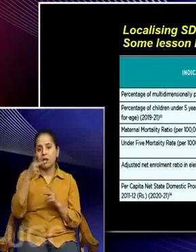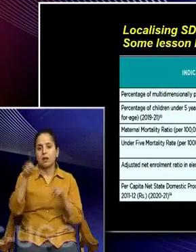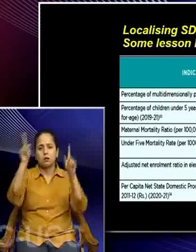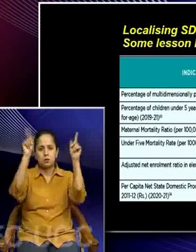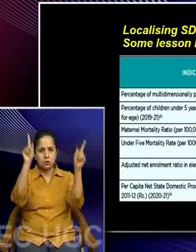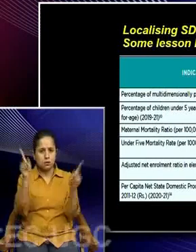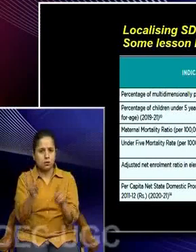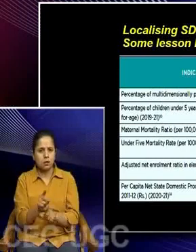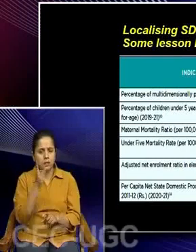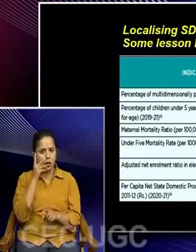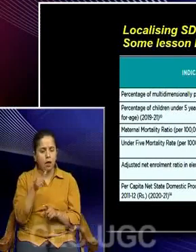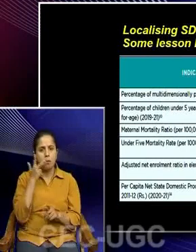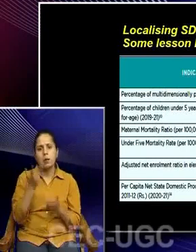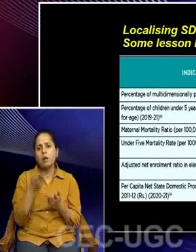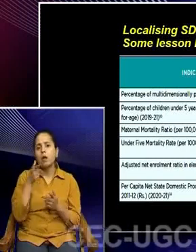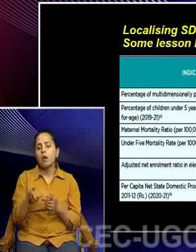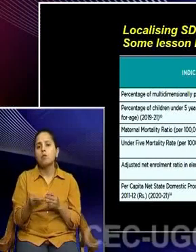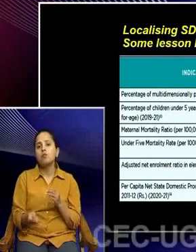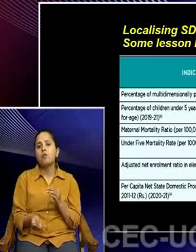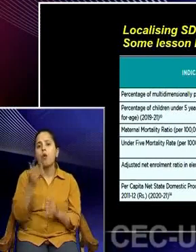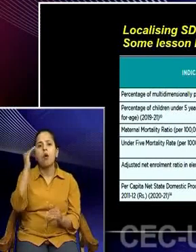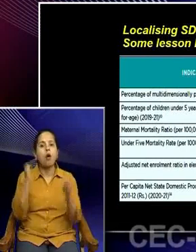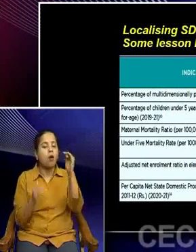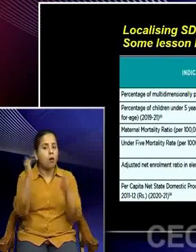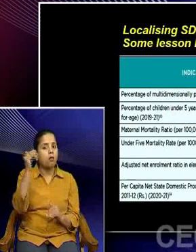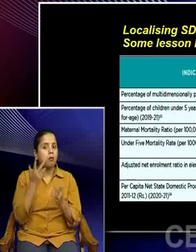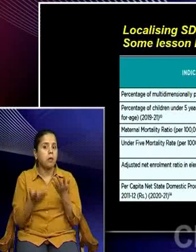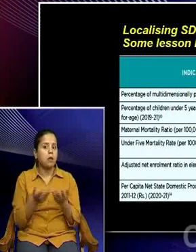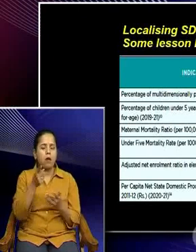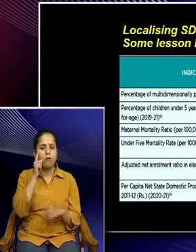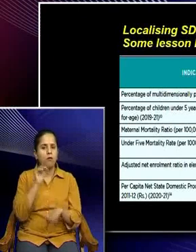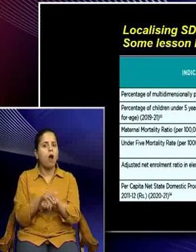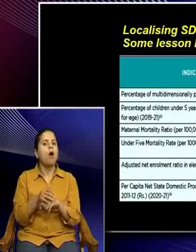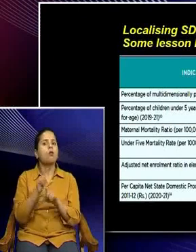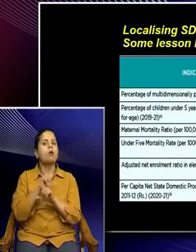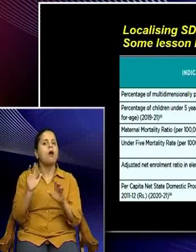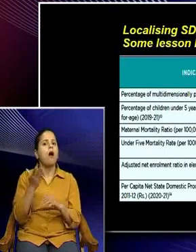state, these disparity may be even more apparent. And